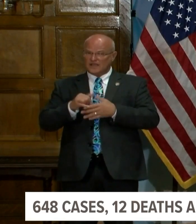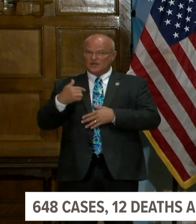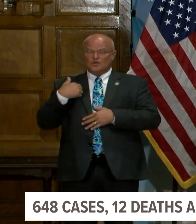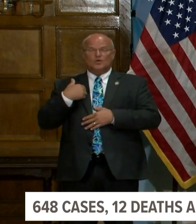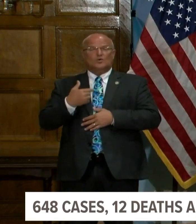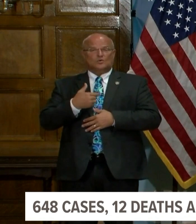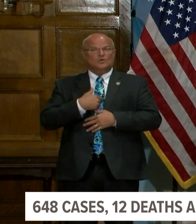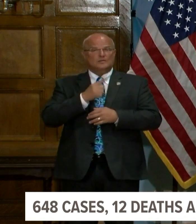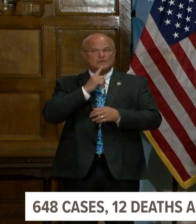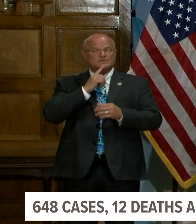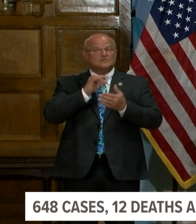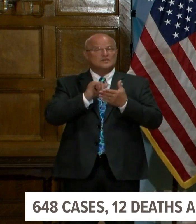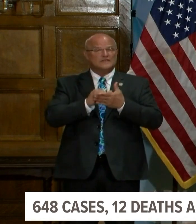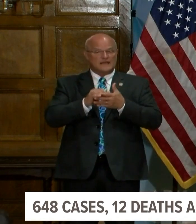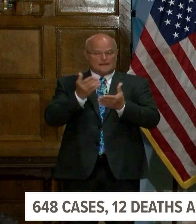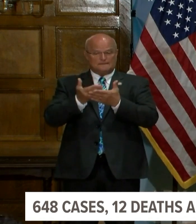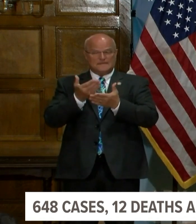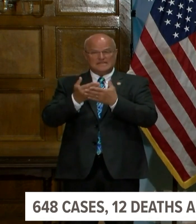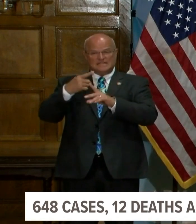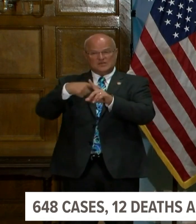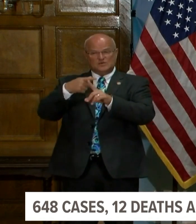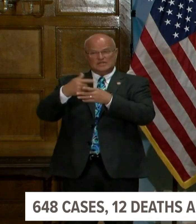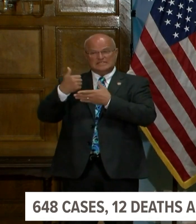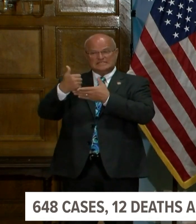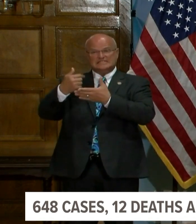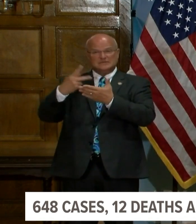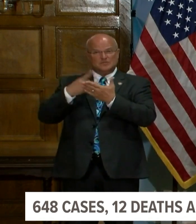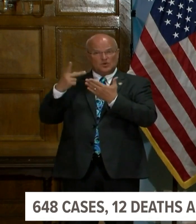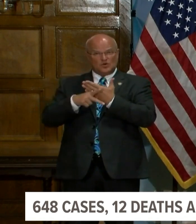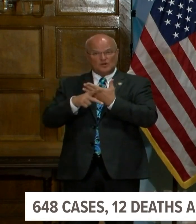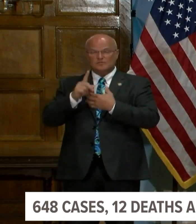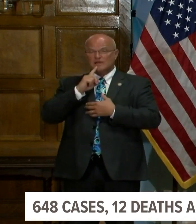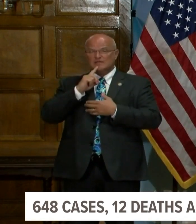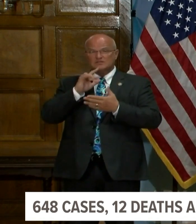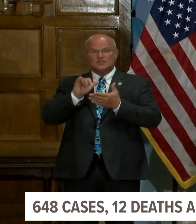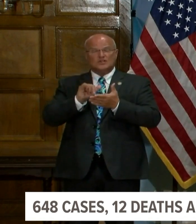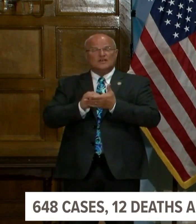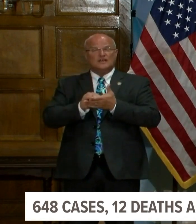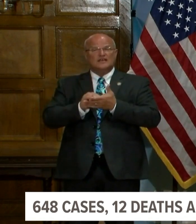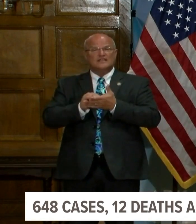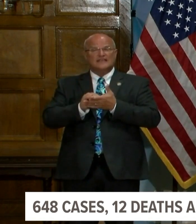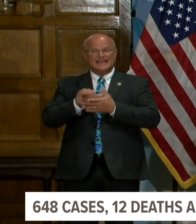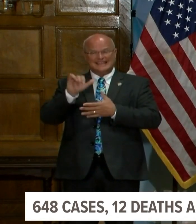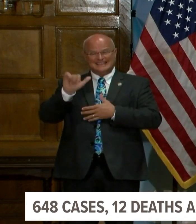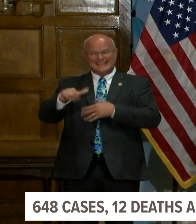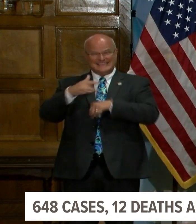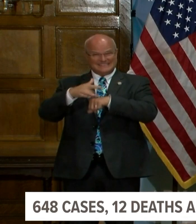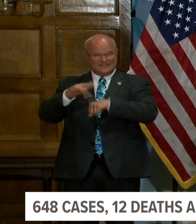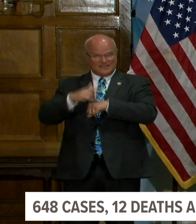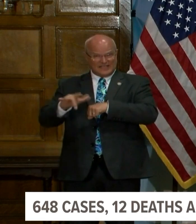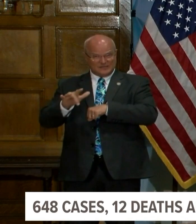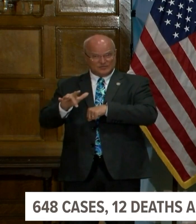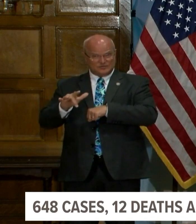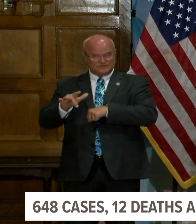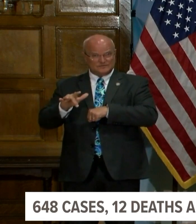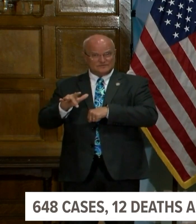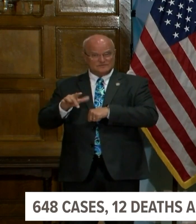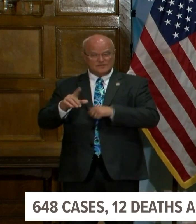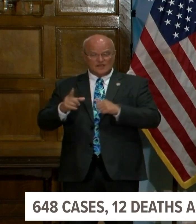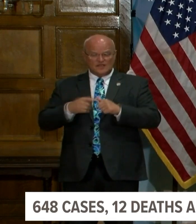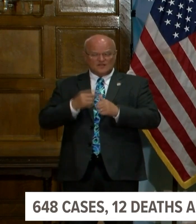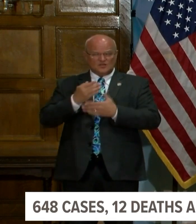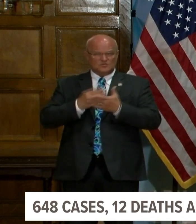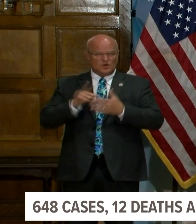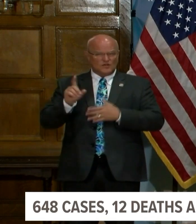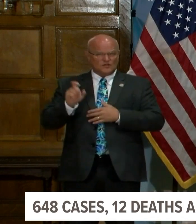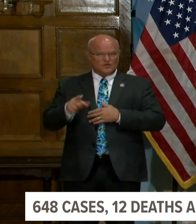have made sure that there's money in rental assistance programs and making sure that that's available. The first part of